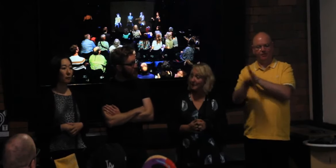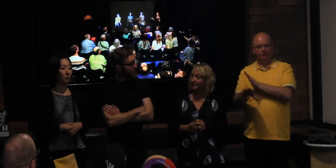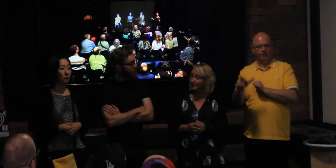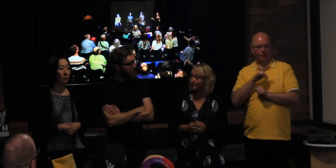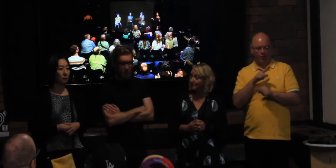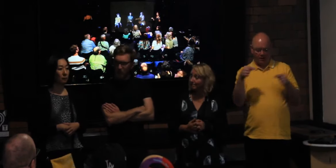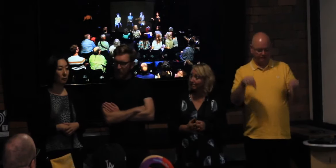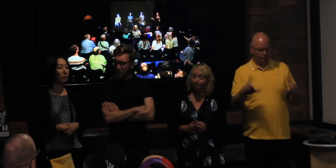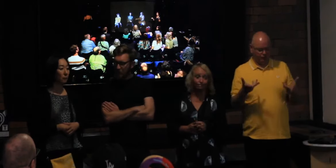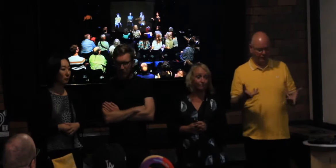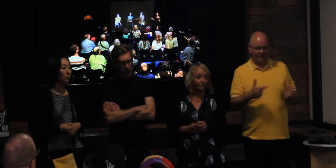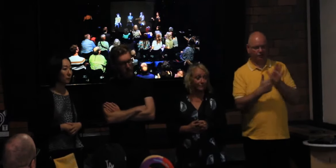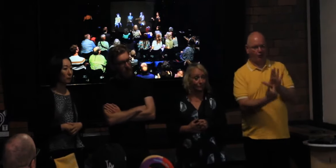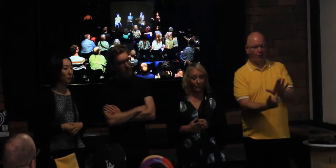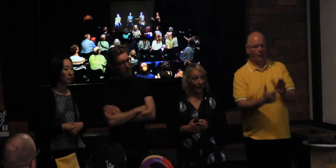today.